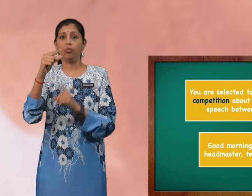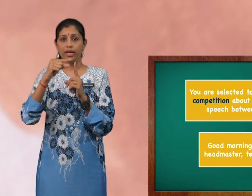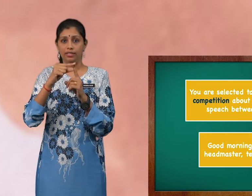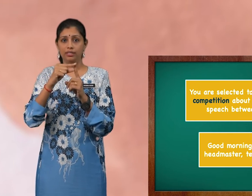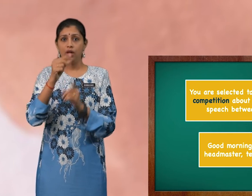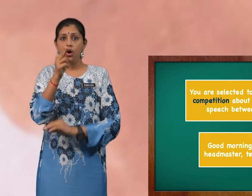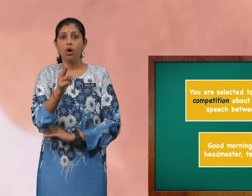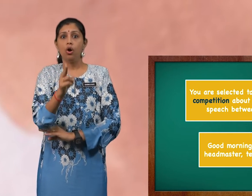word